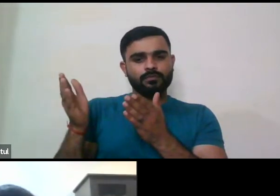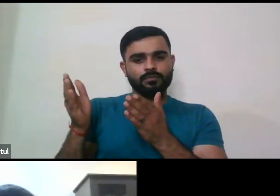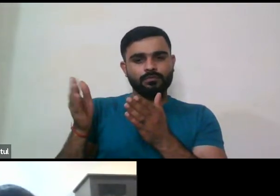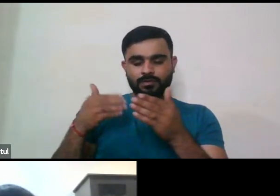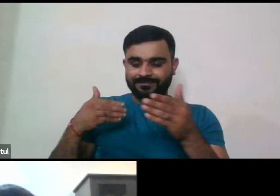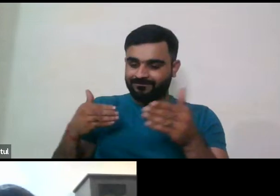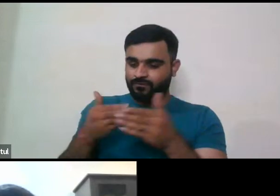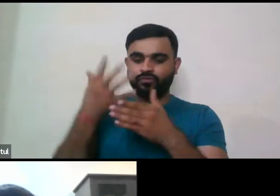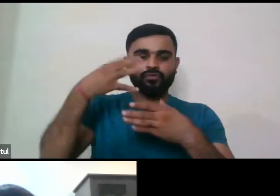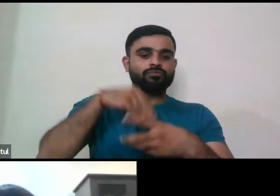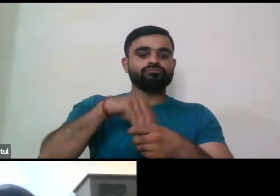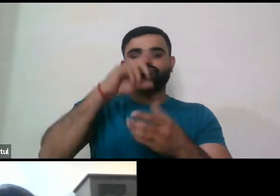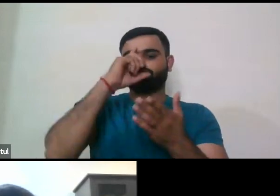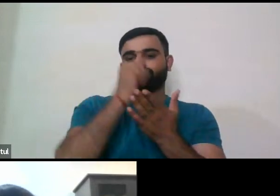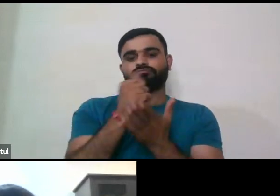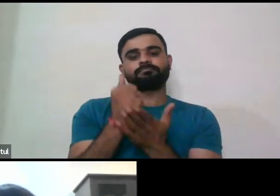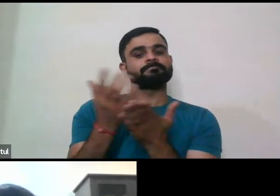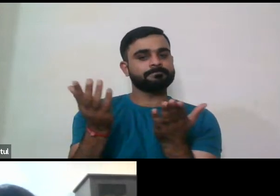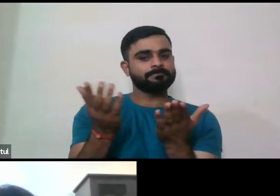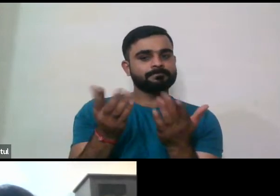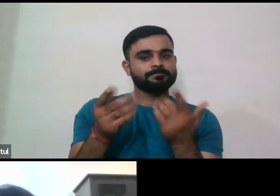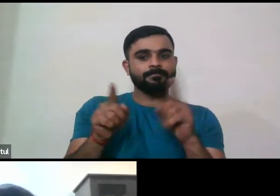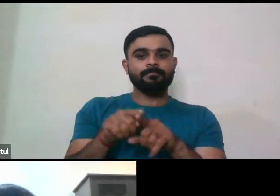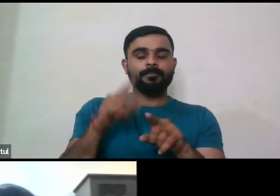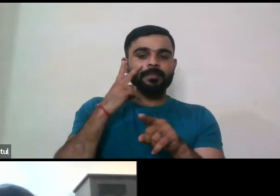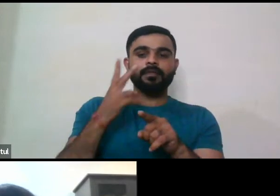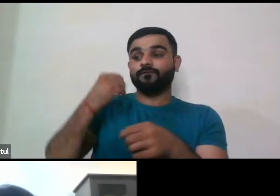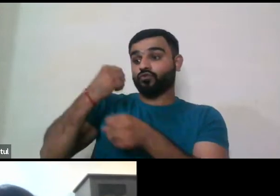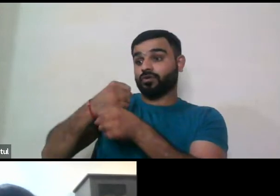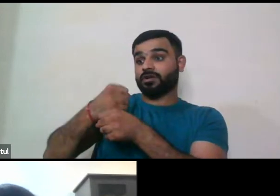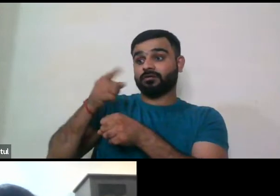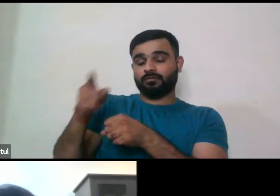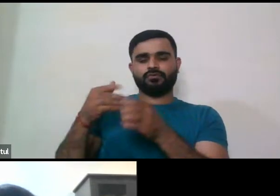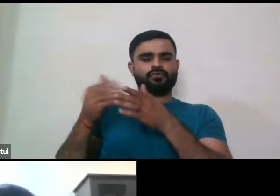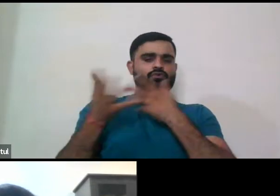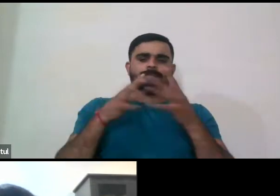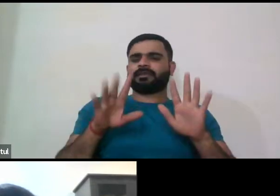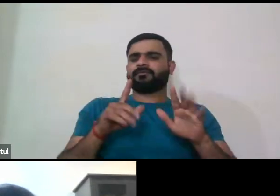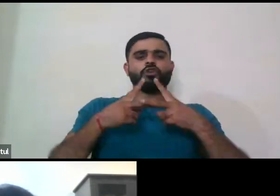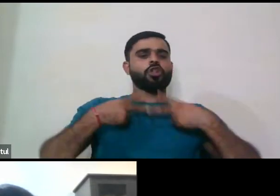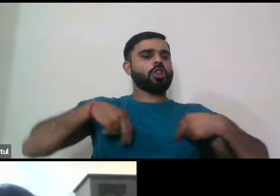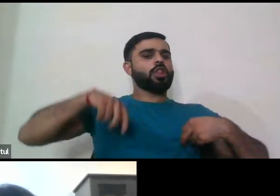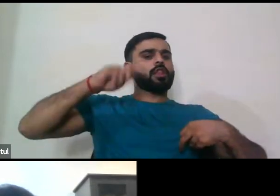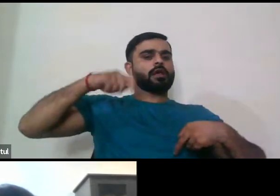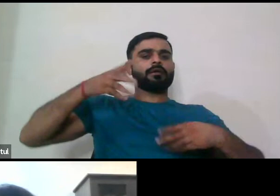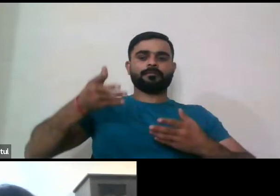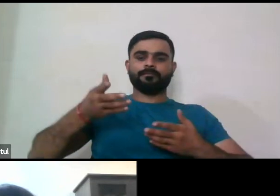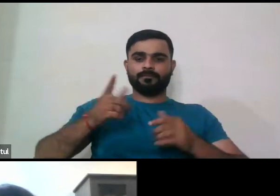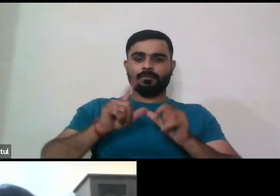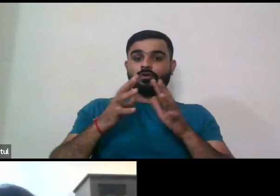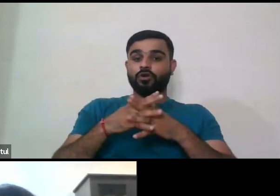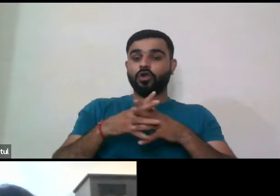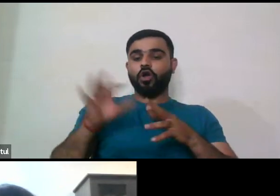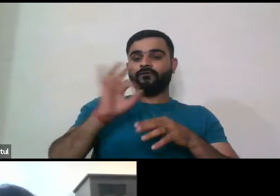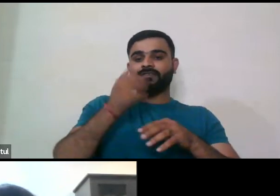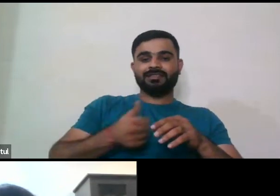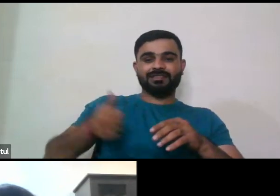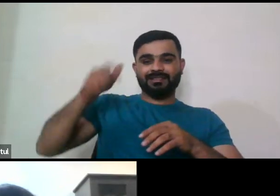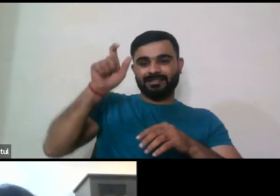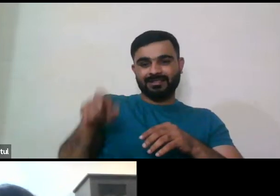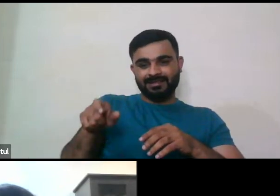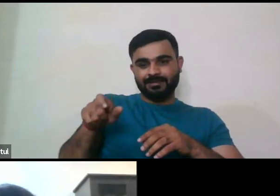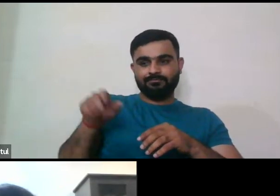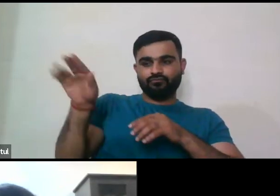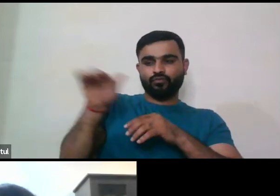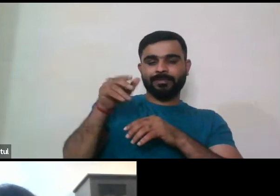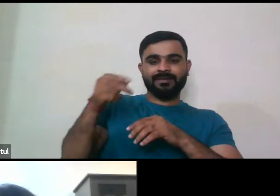closely involved in that decision making, and sending it off to the government, whatever government's lawyers, the law officers, to take a call